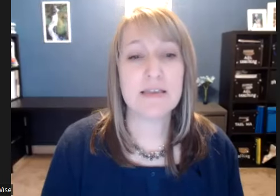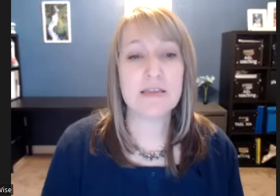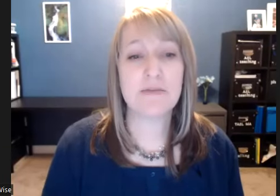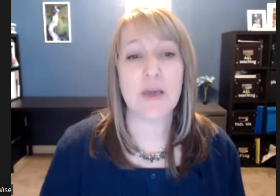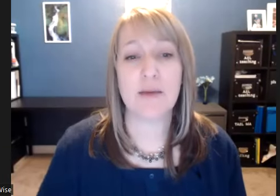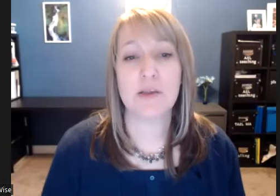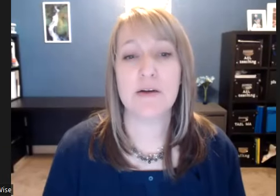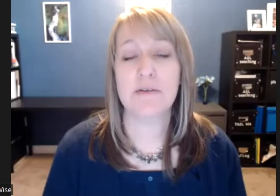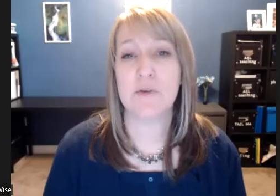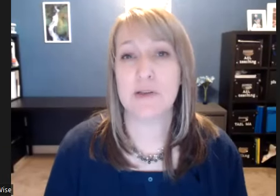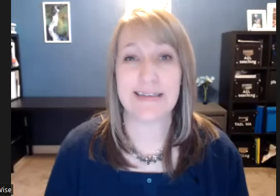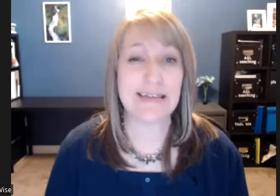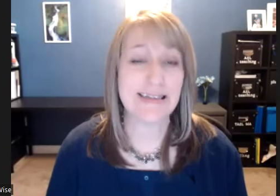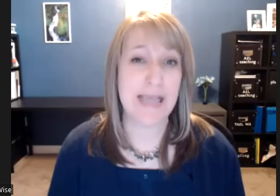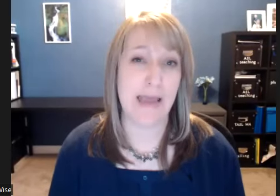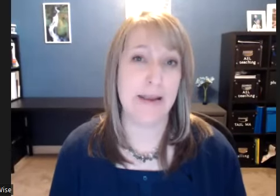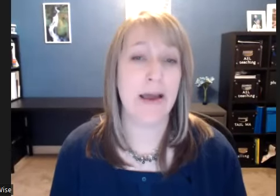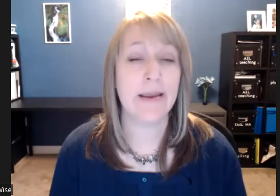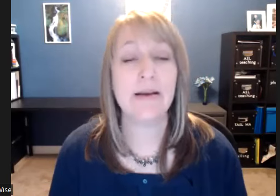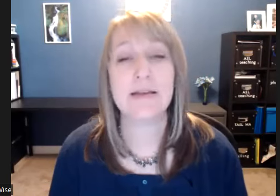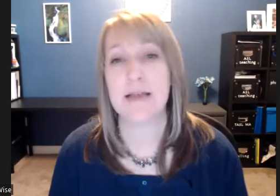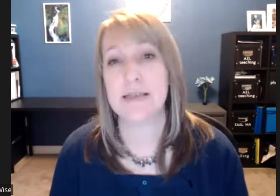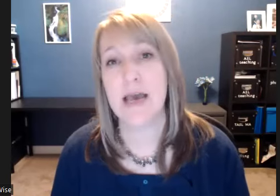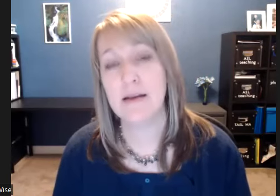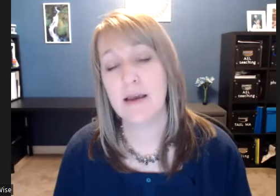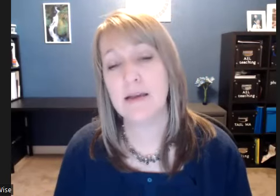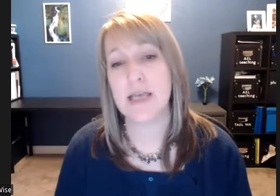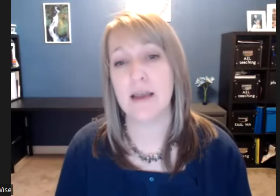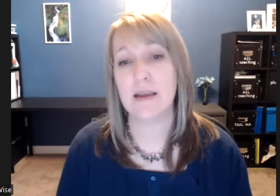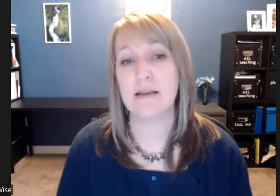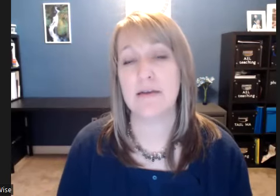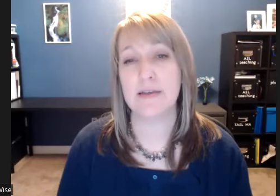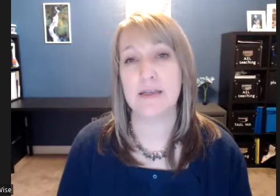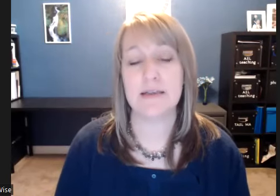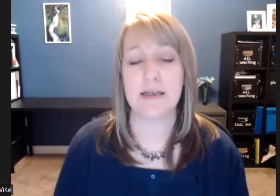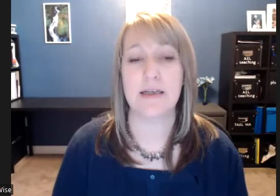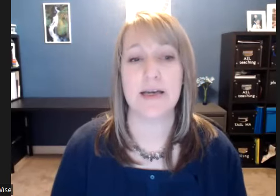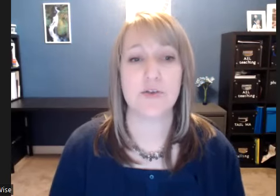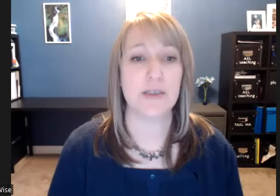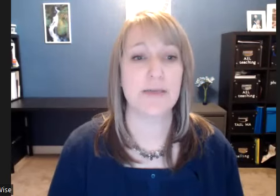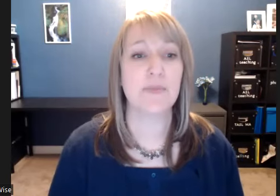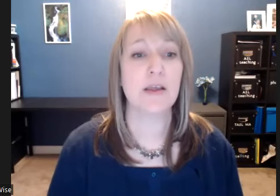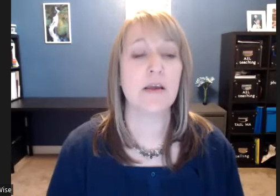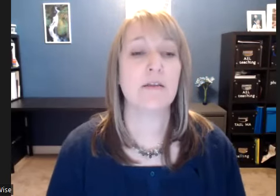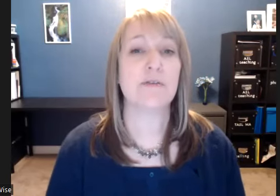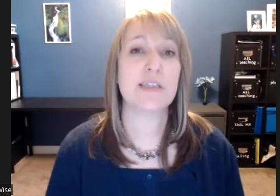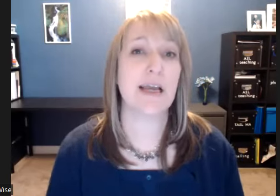This is vocabulary for lessons 10-9, 10-10, and 10-11 in signing naturally. The first sign